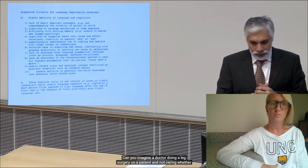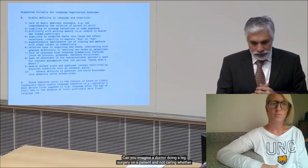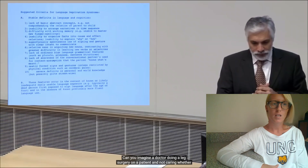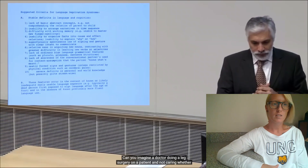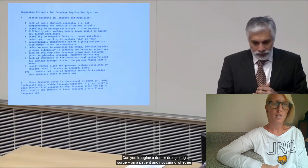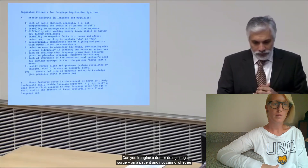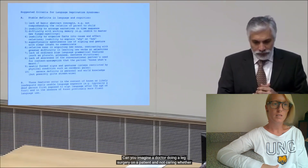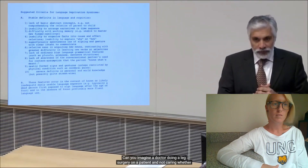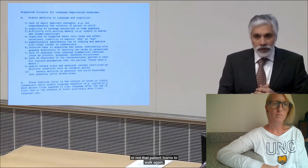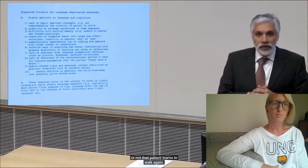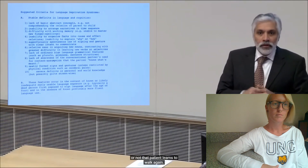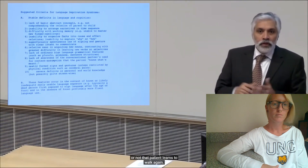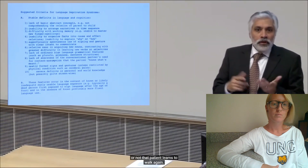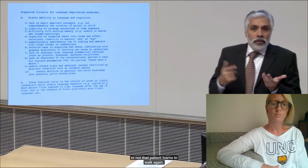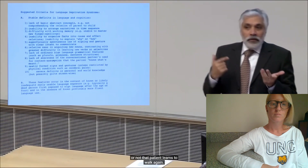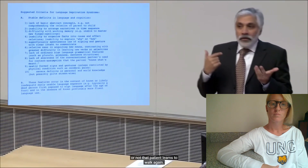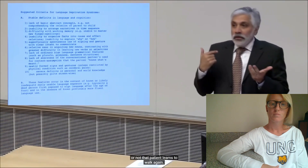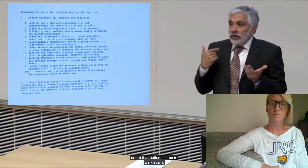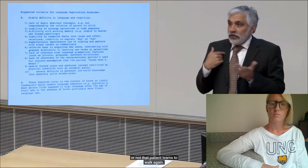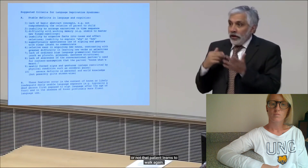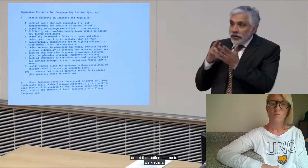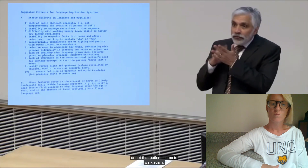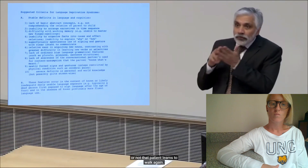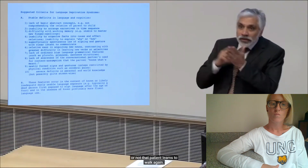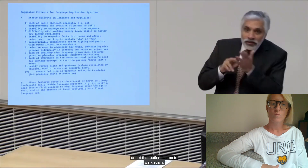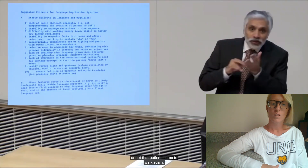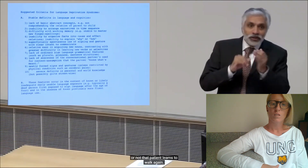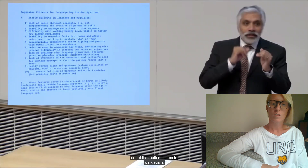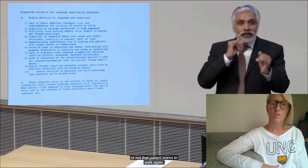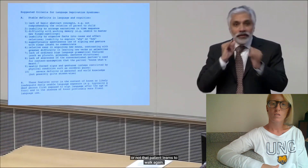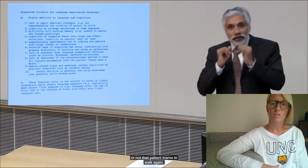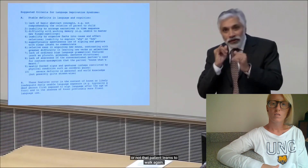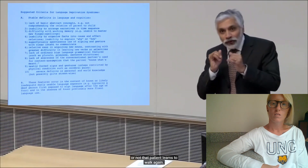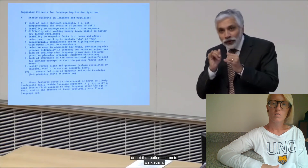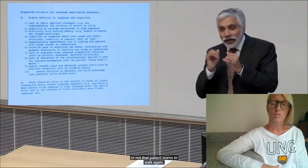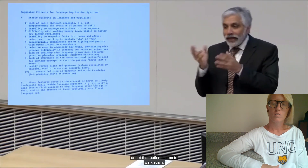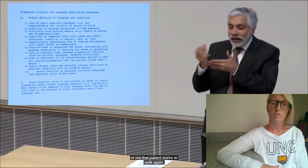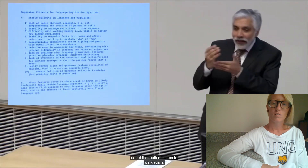on a patient and not caring whether or not that patient learns to walk again?